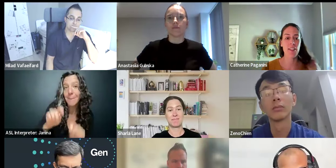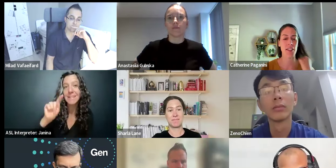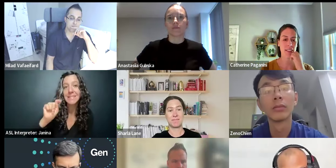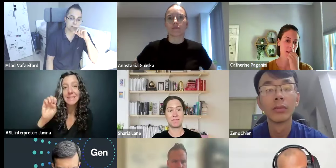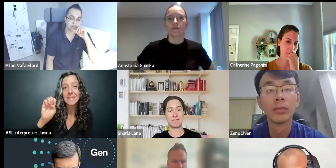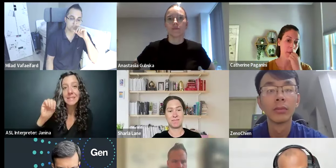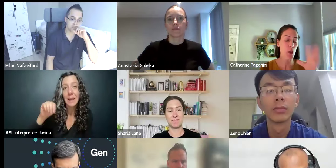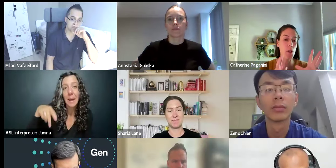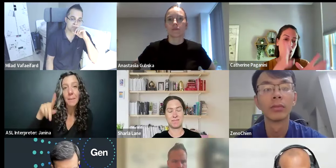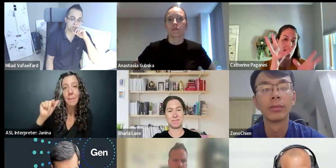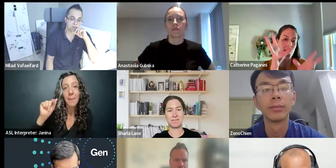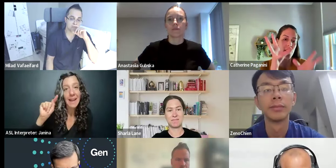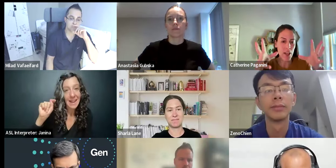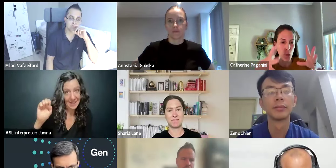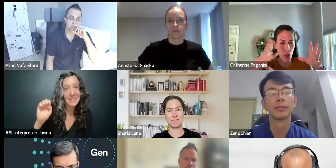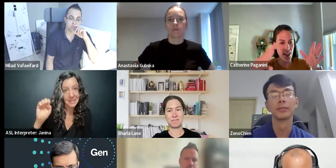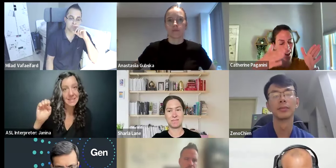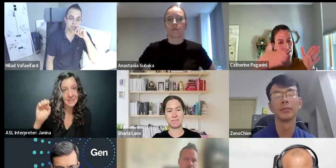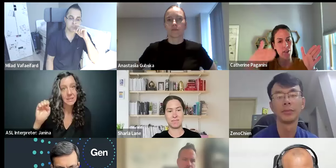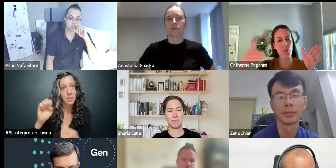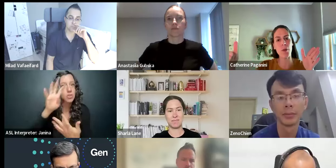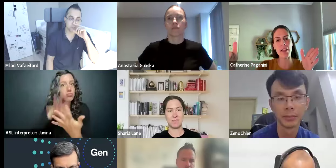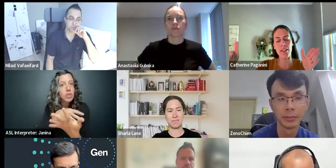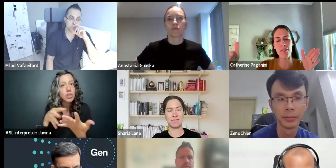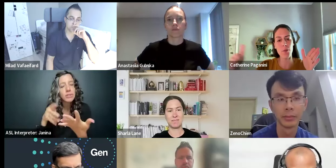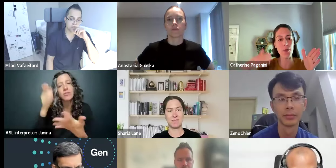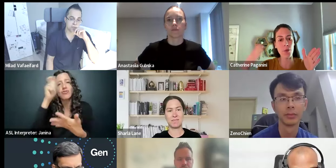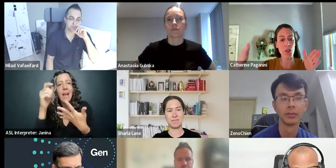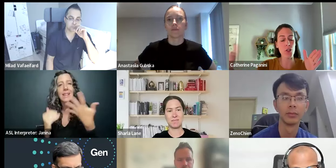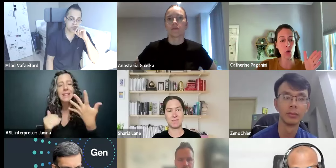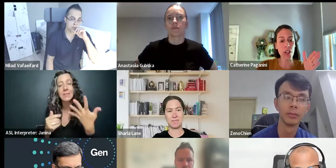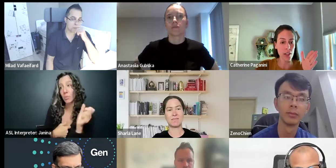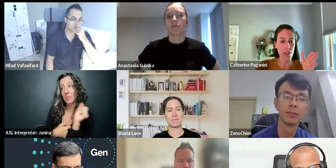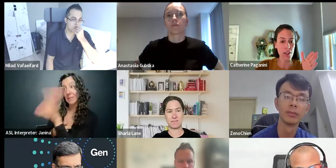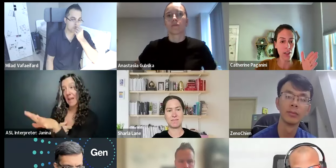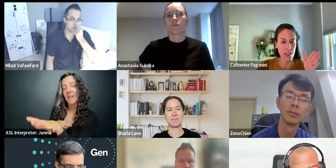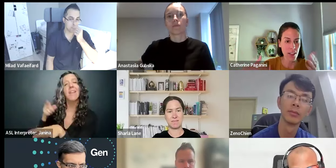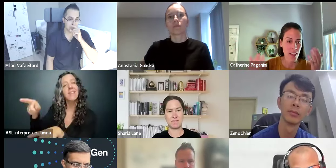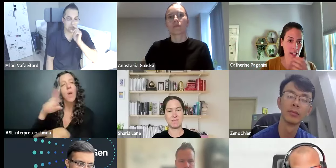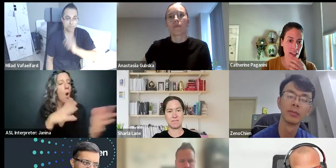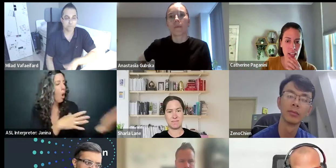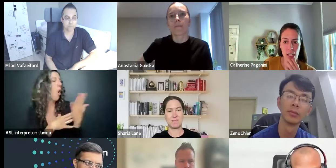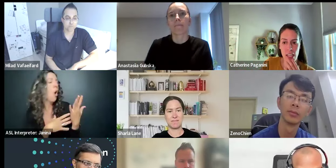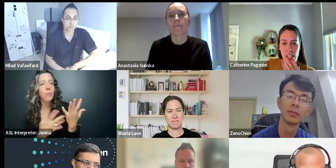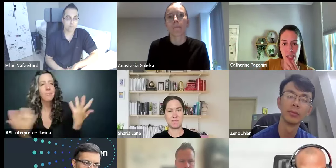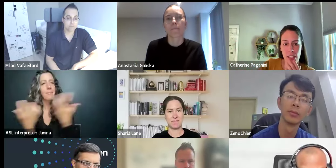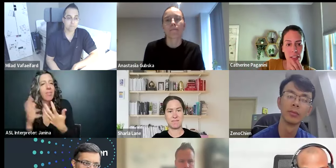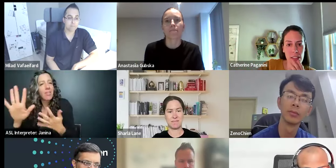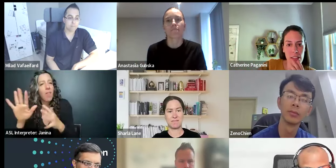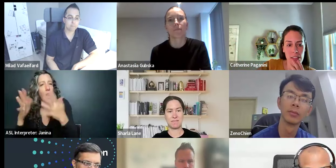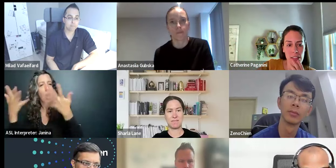that idea, actually. Maybe so one that works like is in the format that events people are used to work in. And